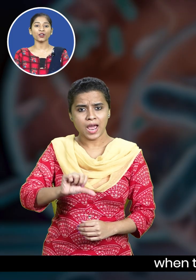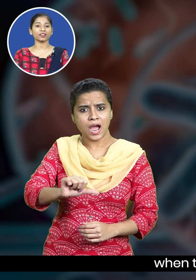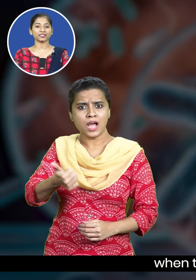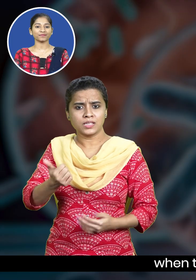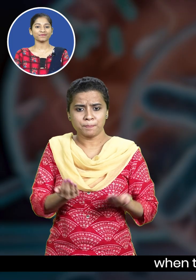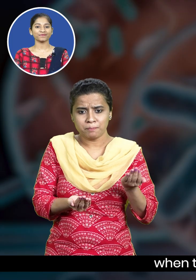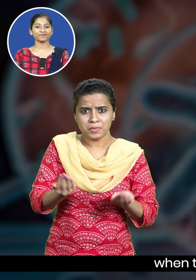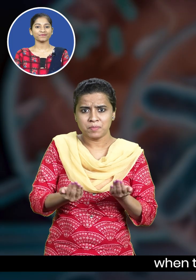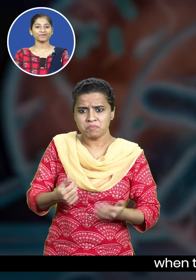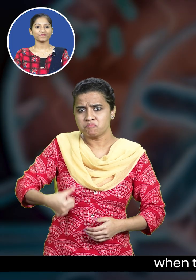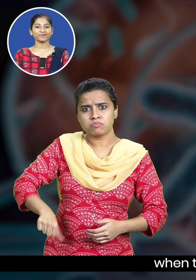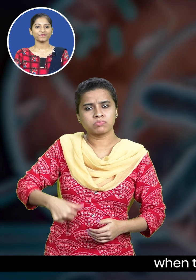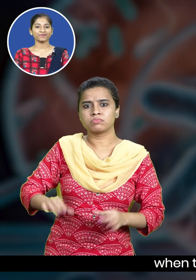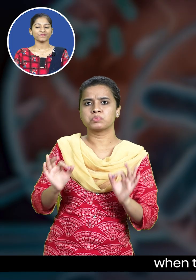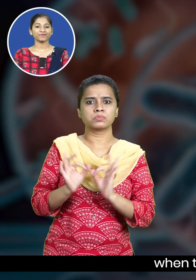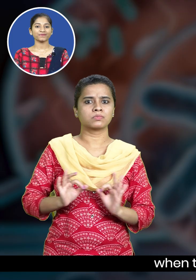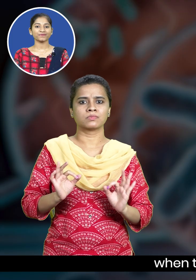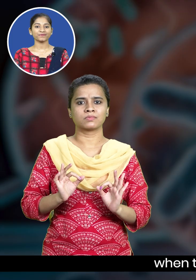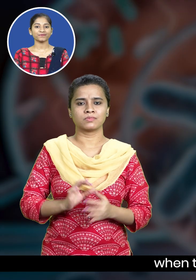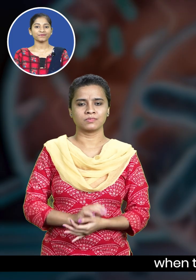did not?